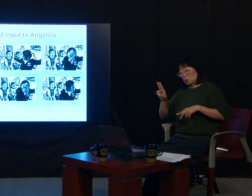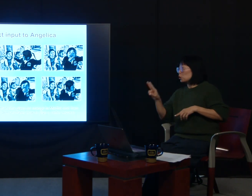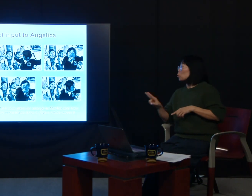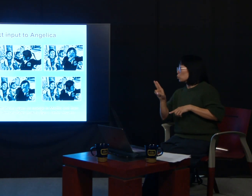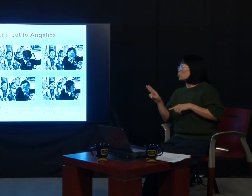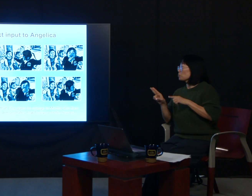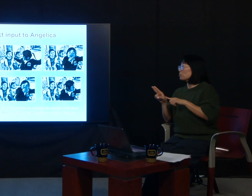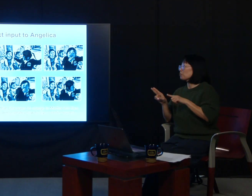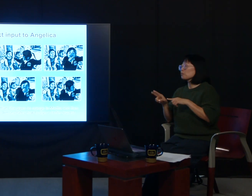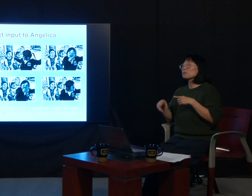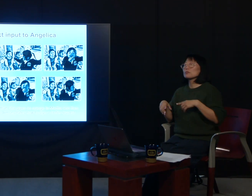Language use